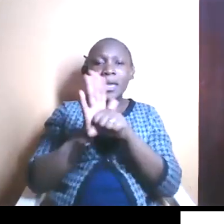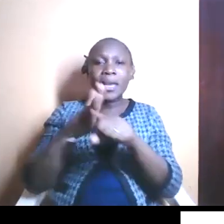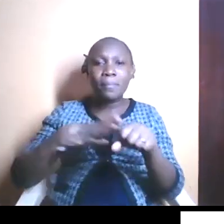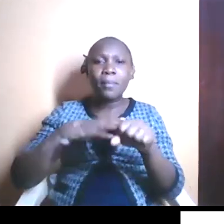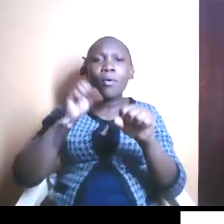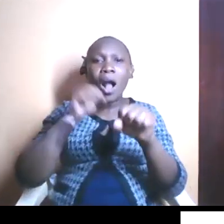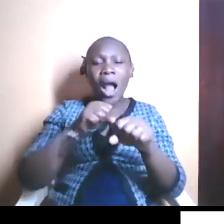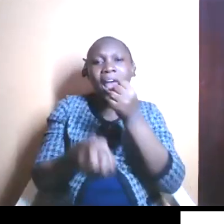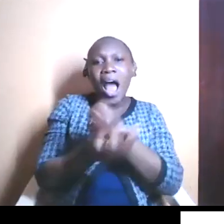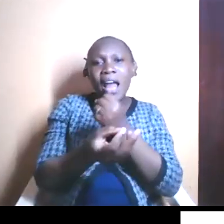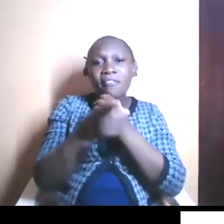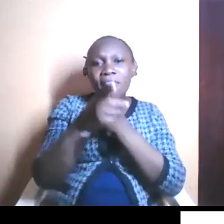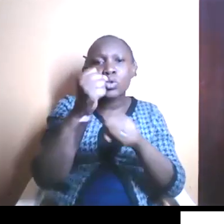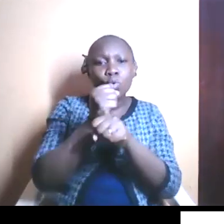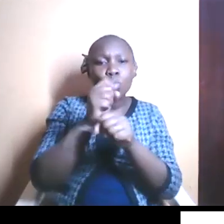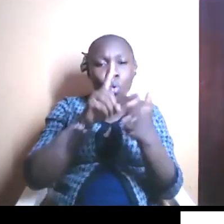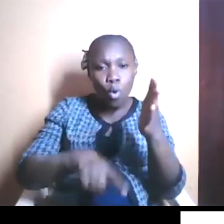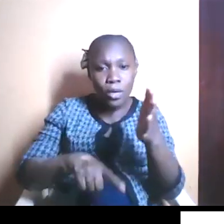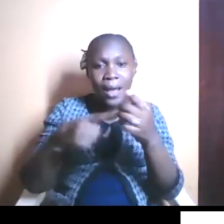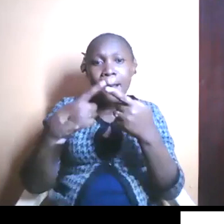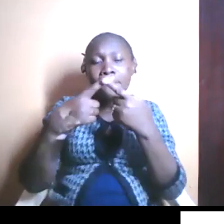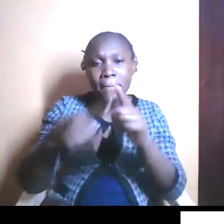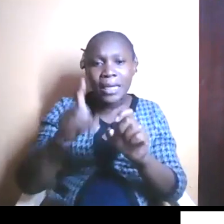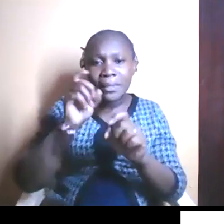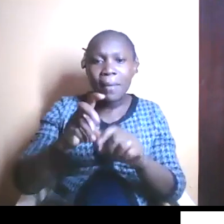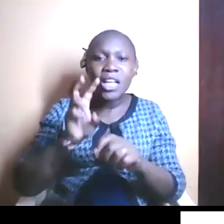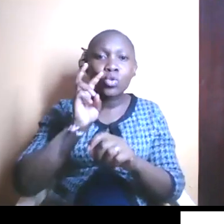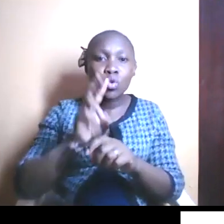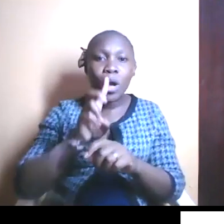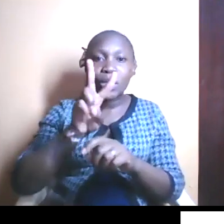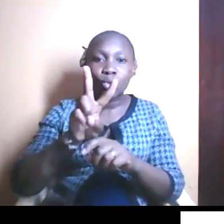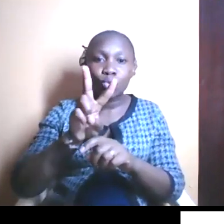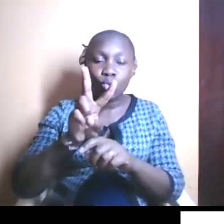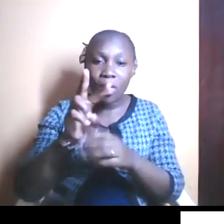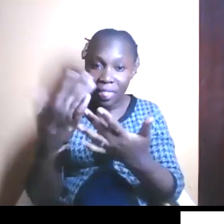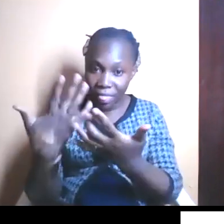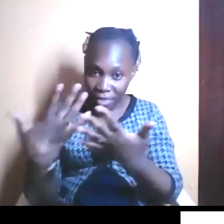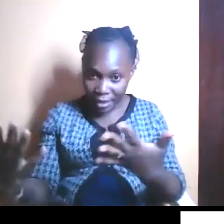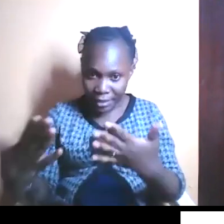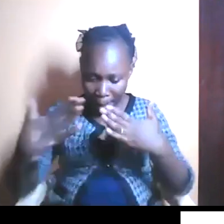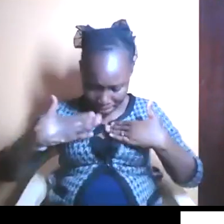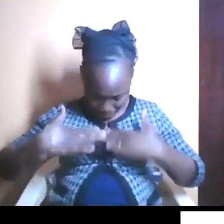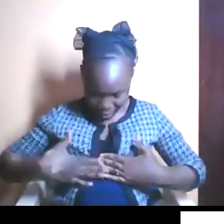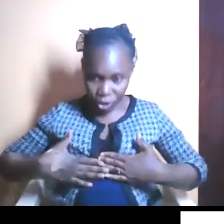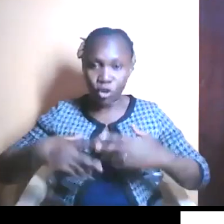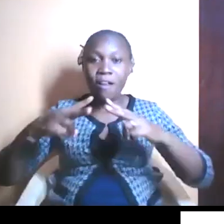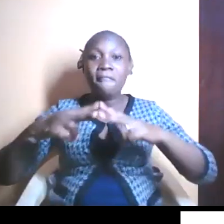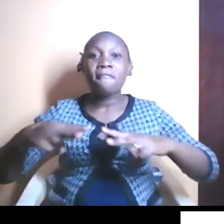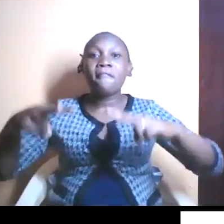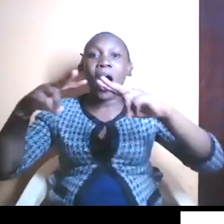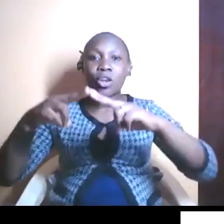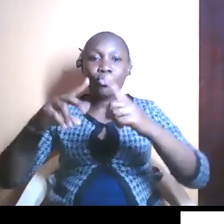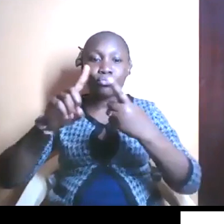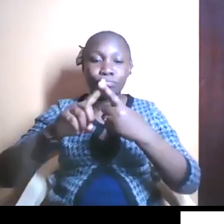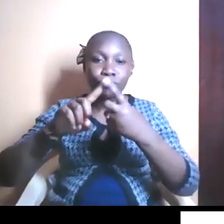on what to do, you've got to look at two things: your personal values and your leadership style. So it is